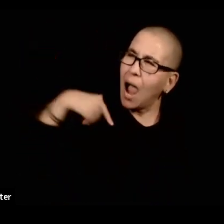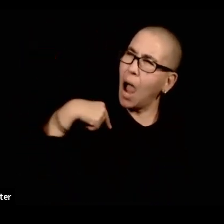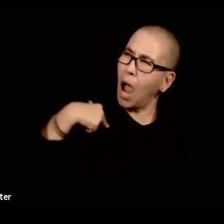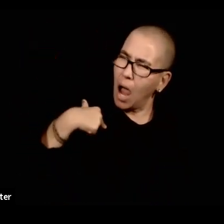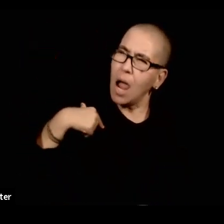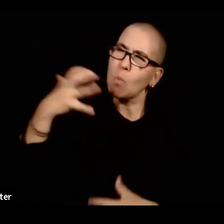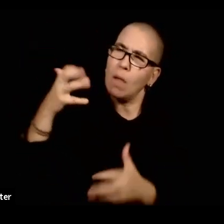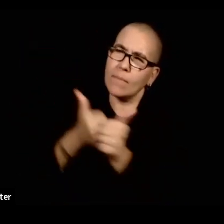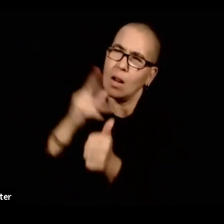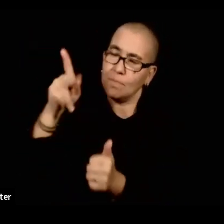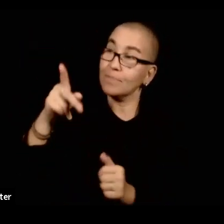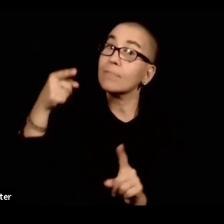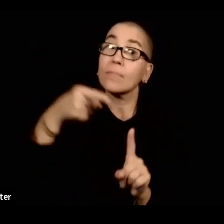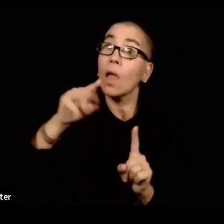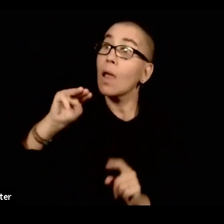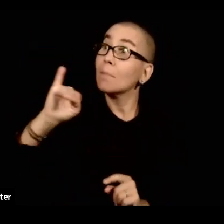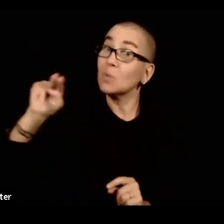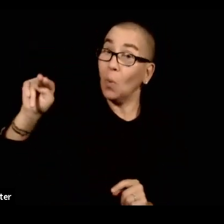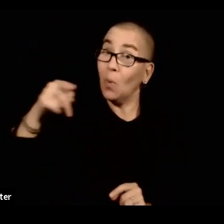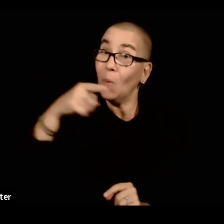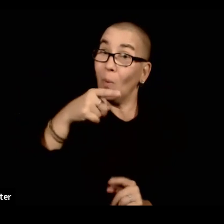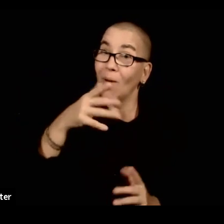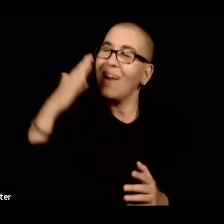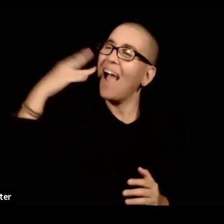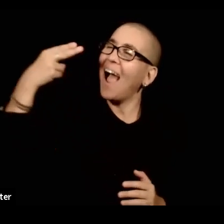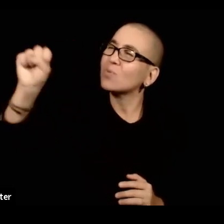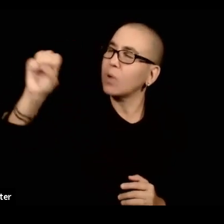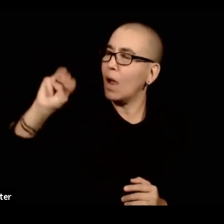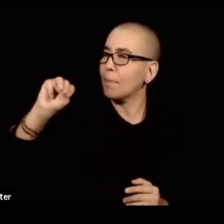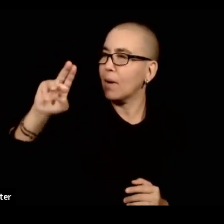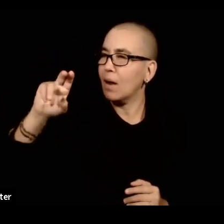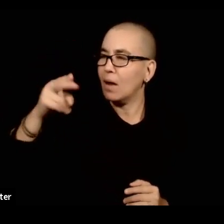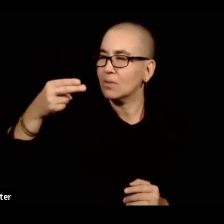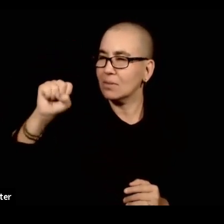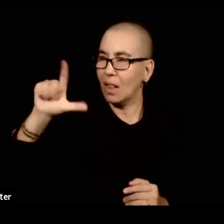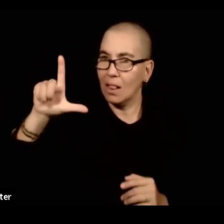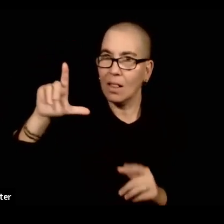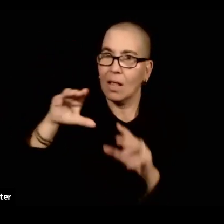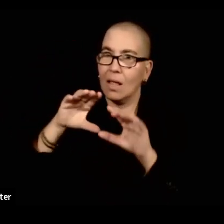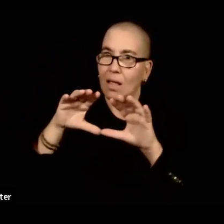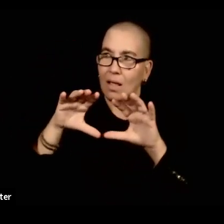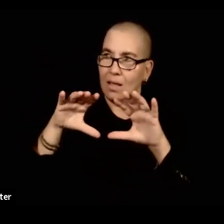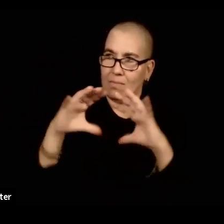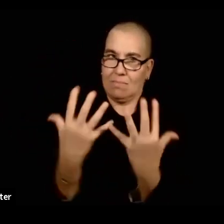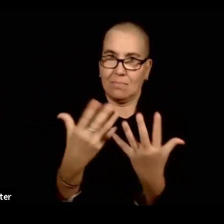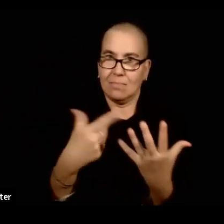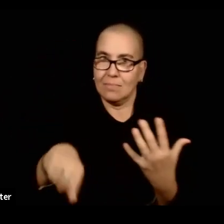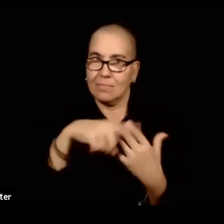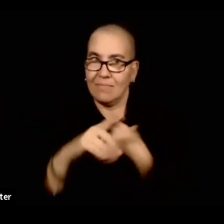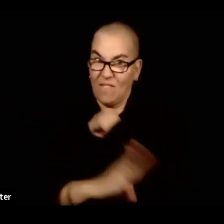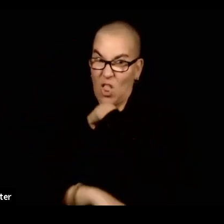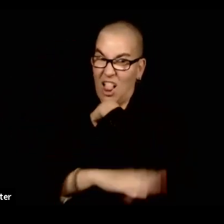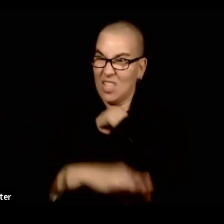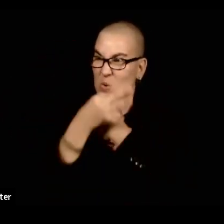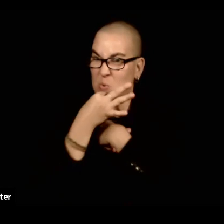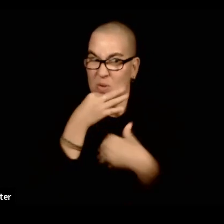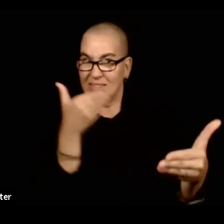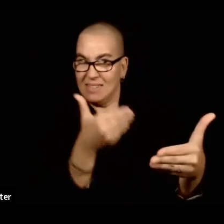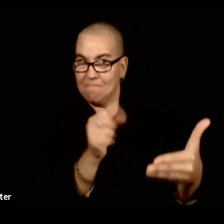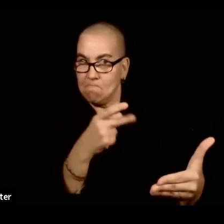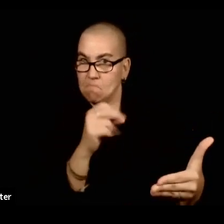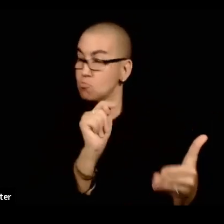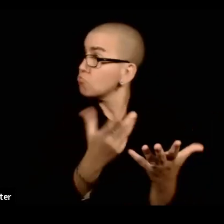play policy for high school teams for the fall. Have you given them any direct, have you said this is what we think you should do,